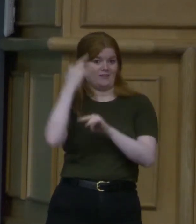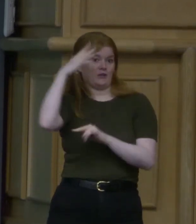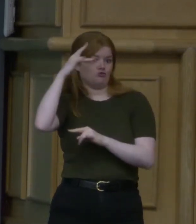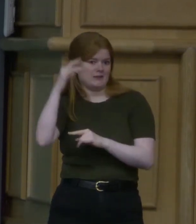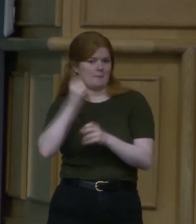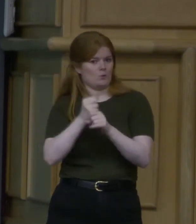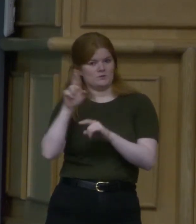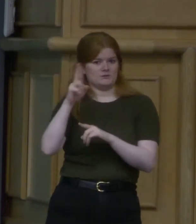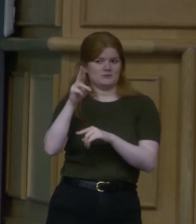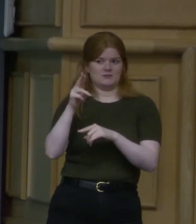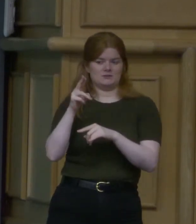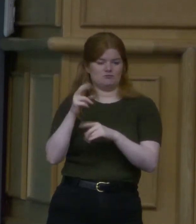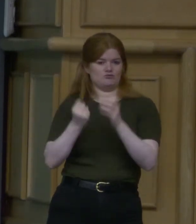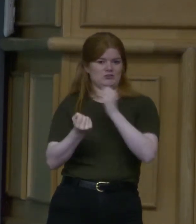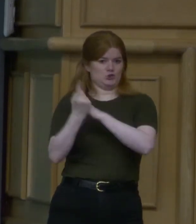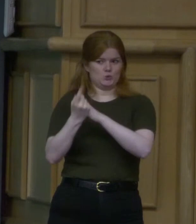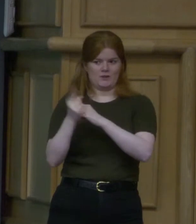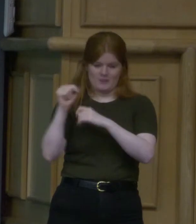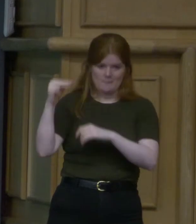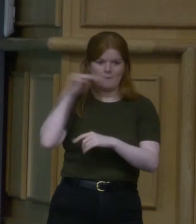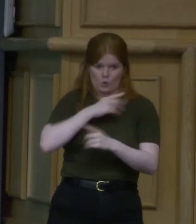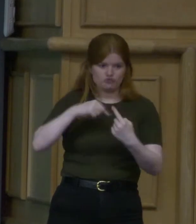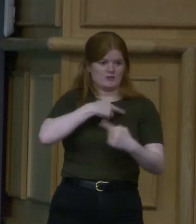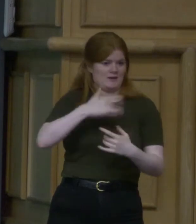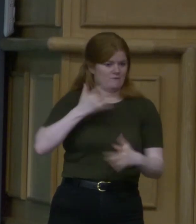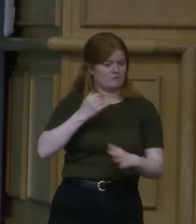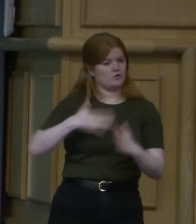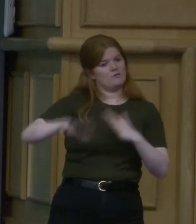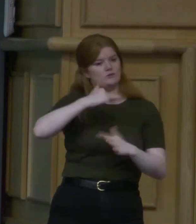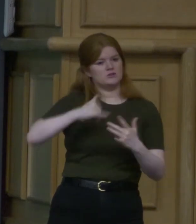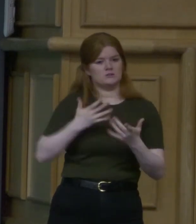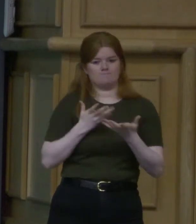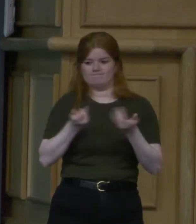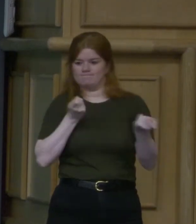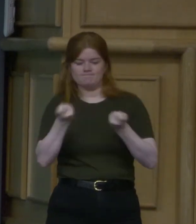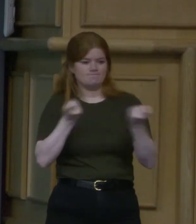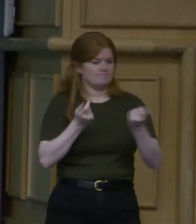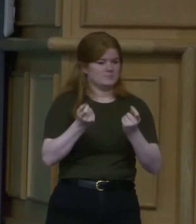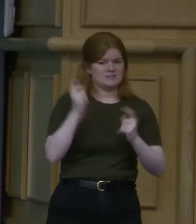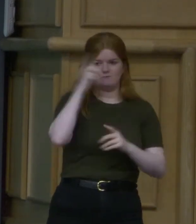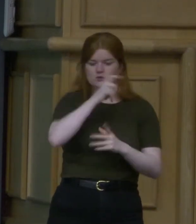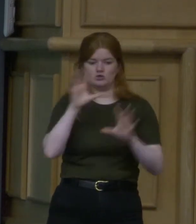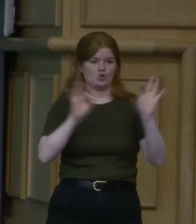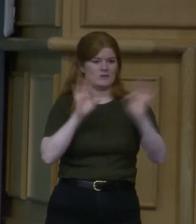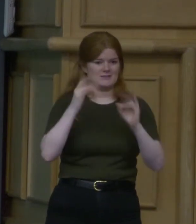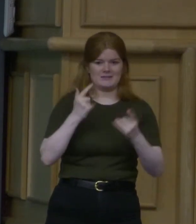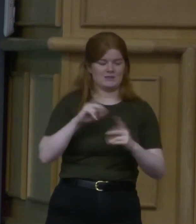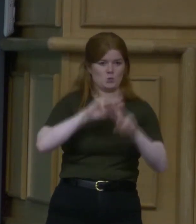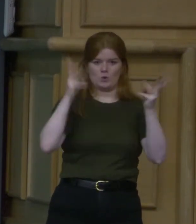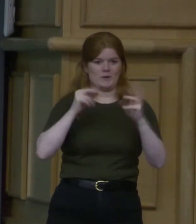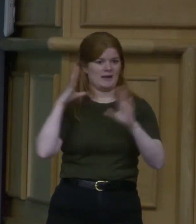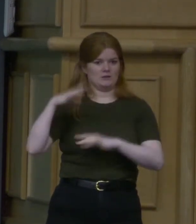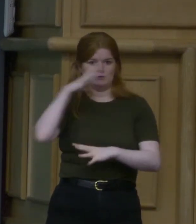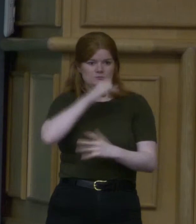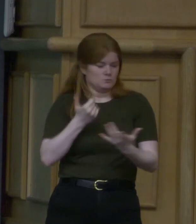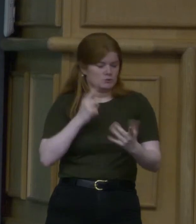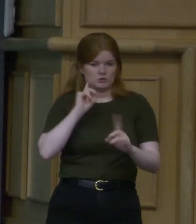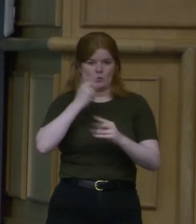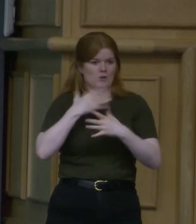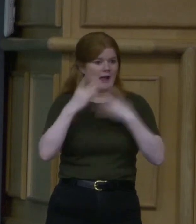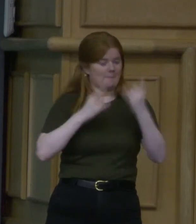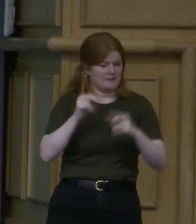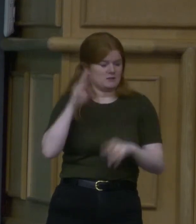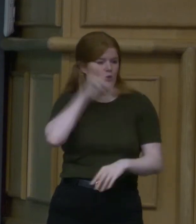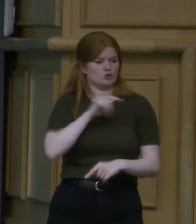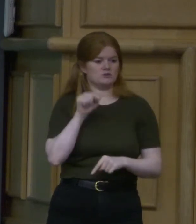these issues. They matter. Navigating complex choices in an unpredictable world matters.